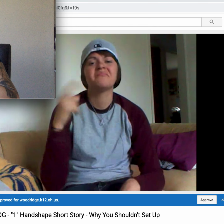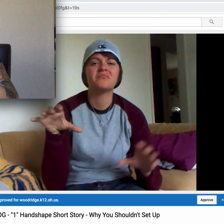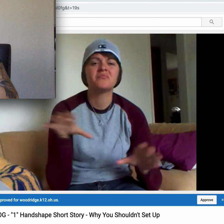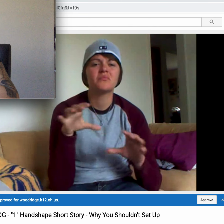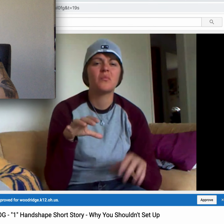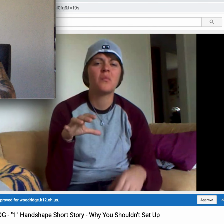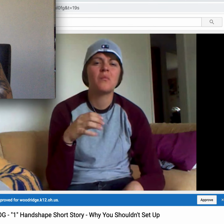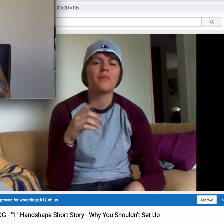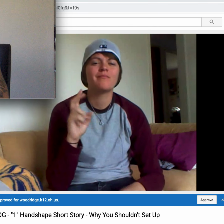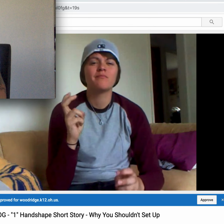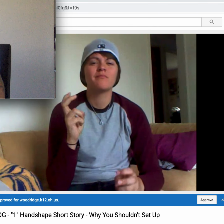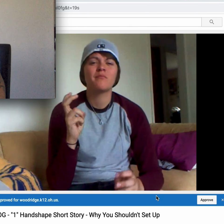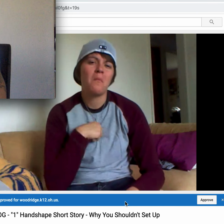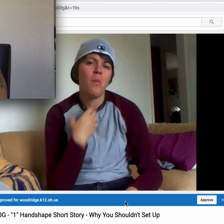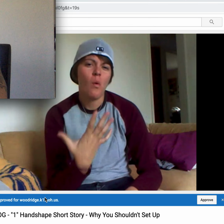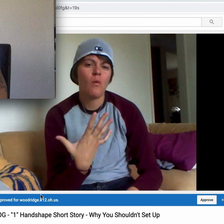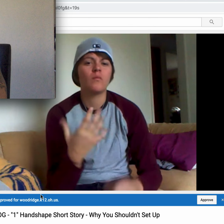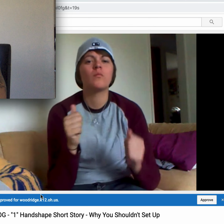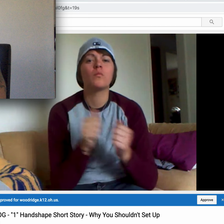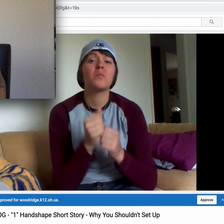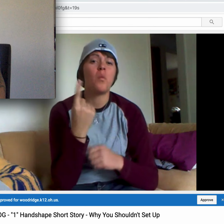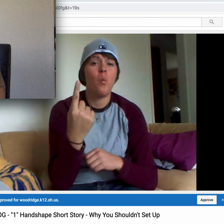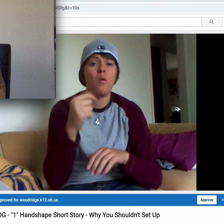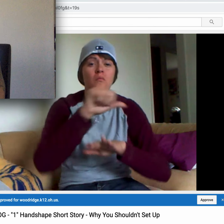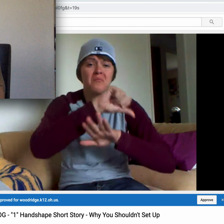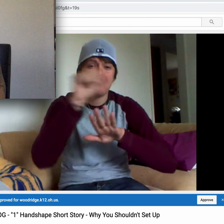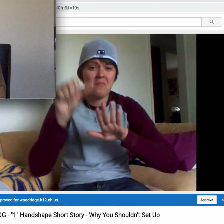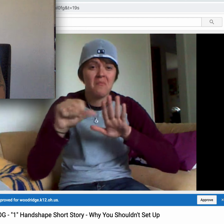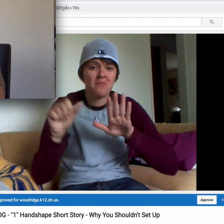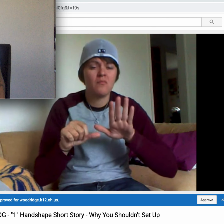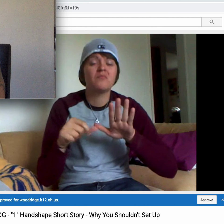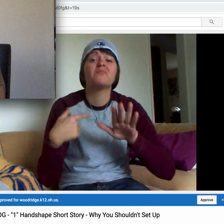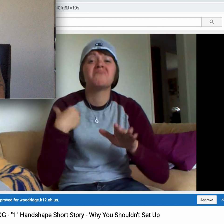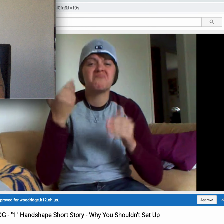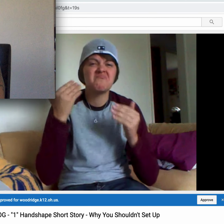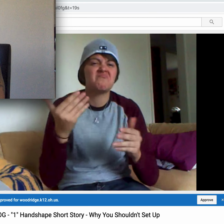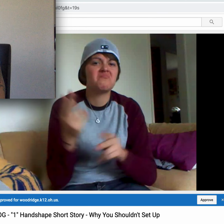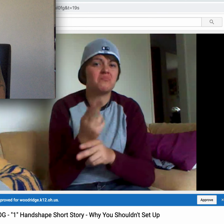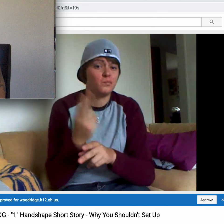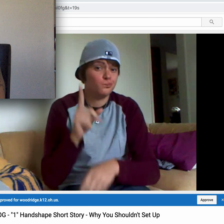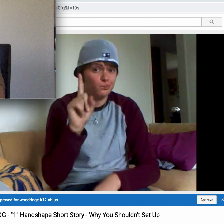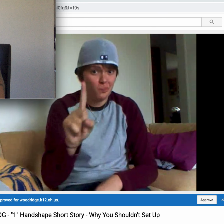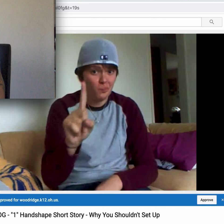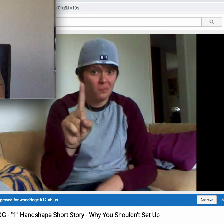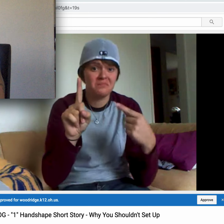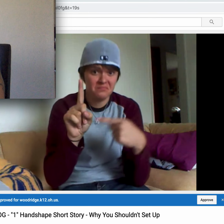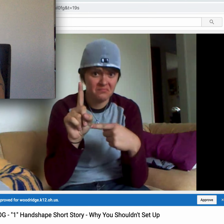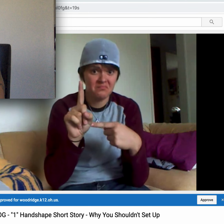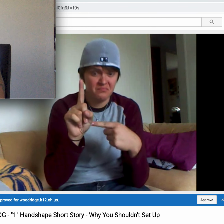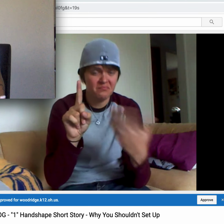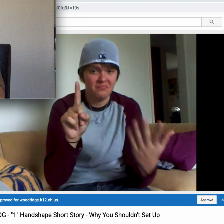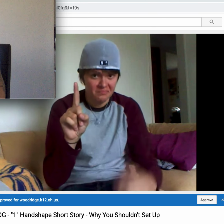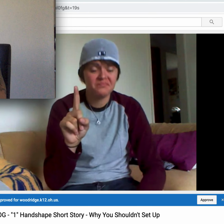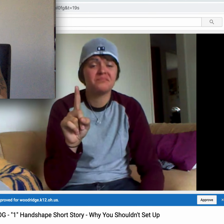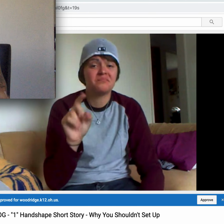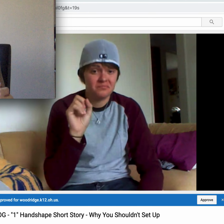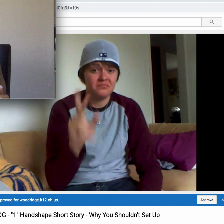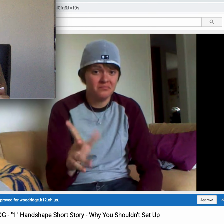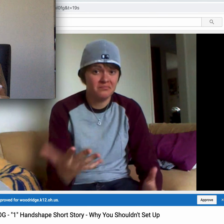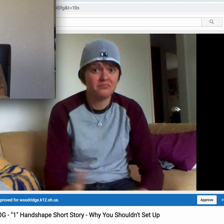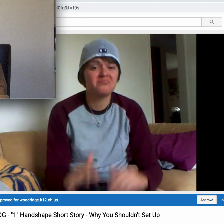ASL Lit class, we're doing one handshape stories or poems. So I'm going to go ahead and use the one handshape.